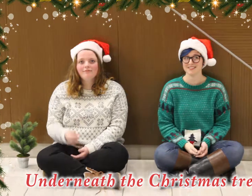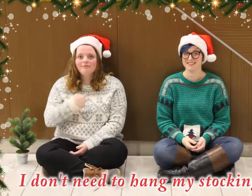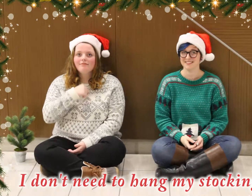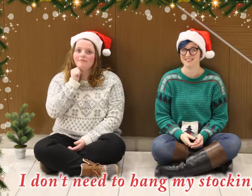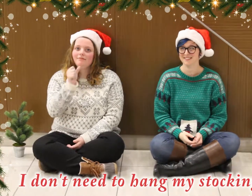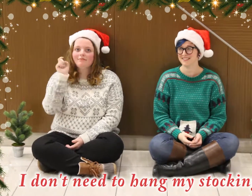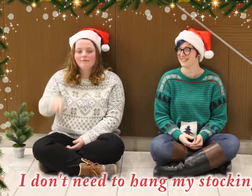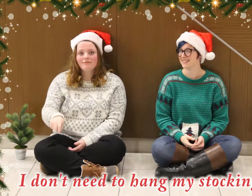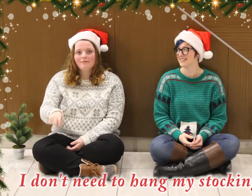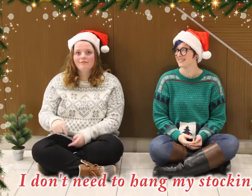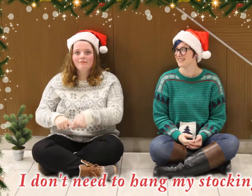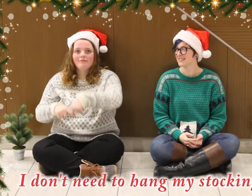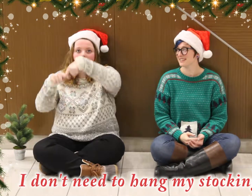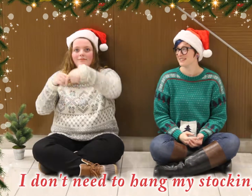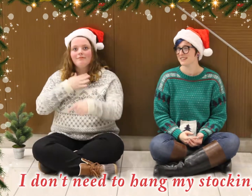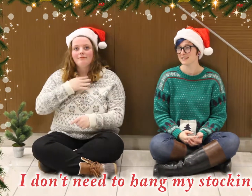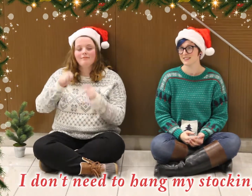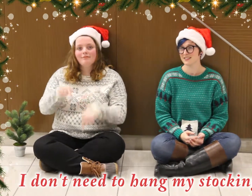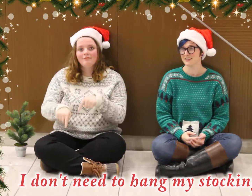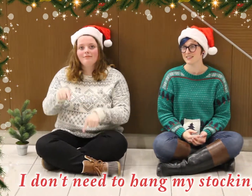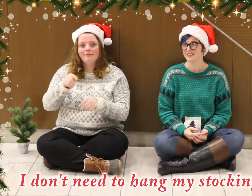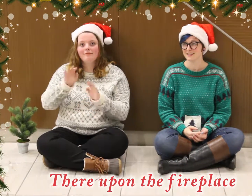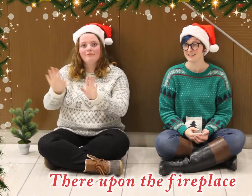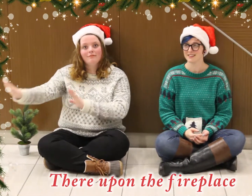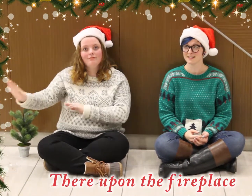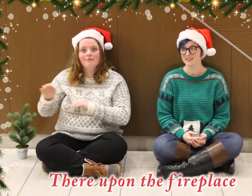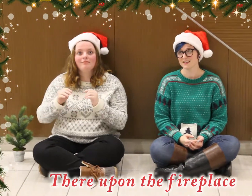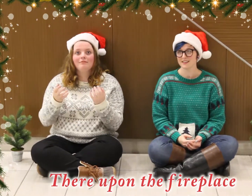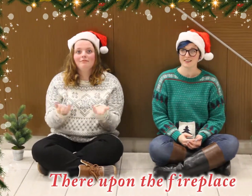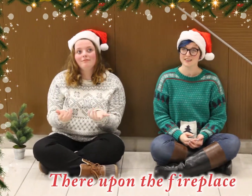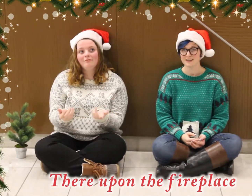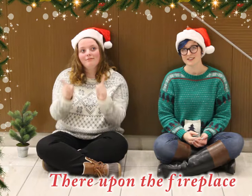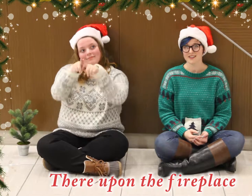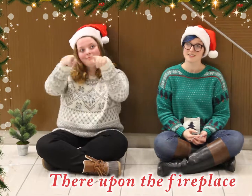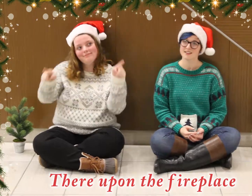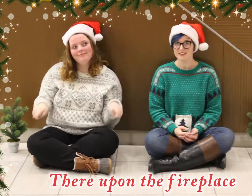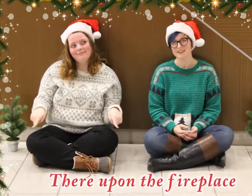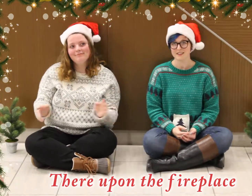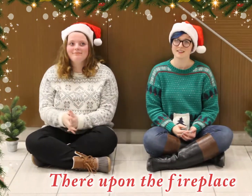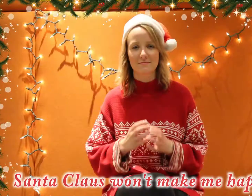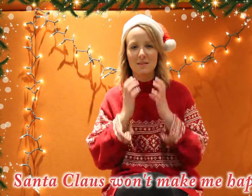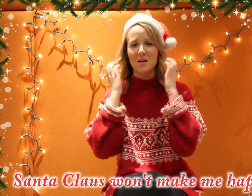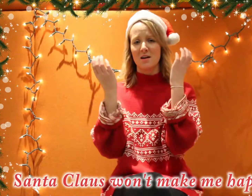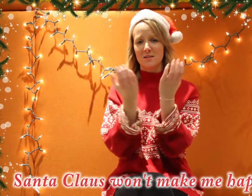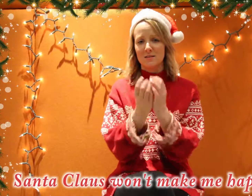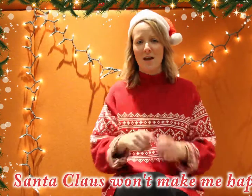I don't need to hang my stocking There upon the fireplace Santa